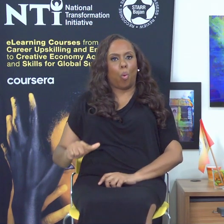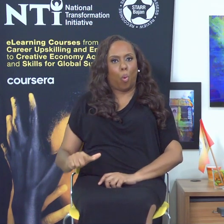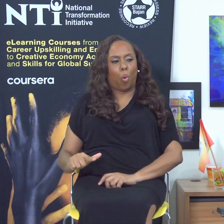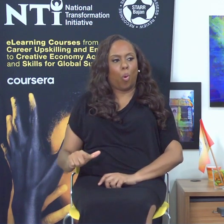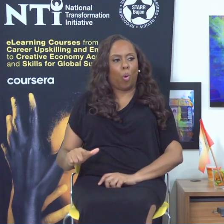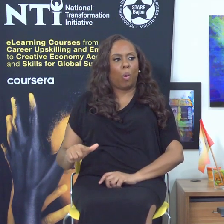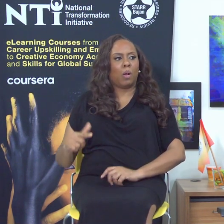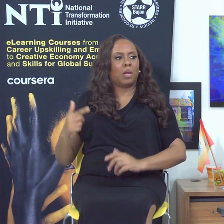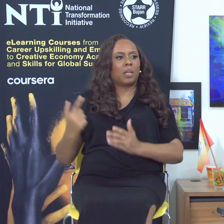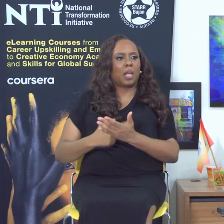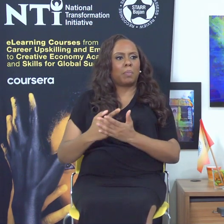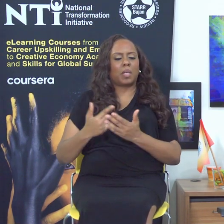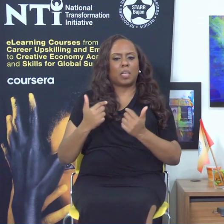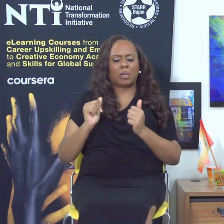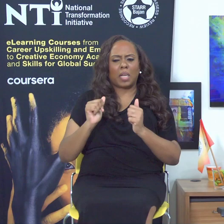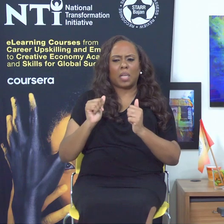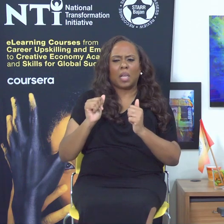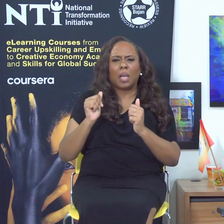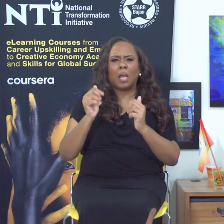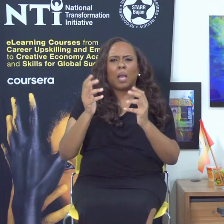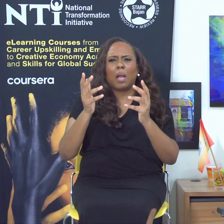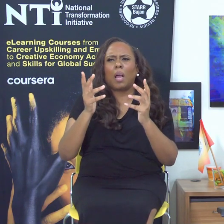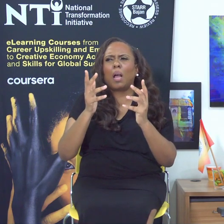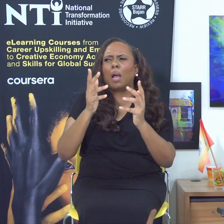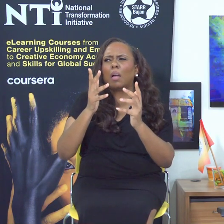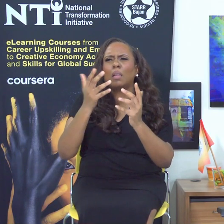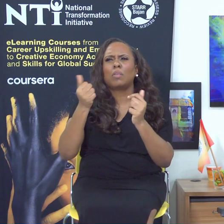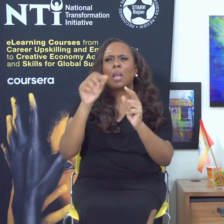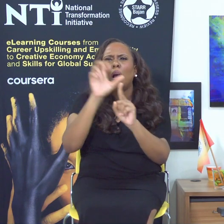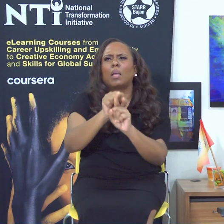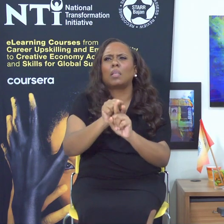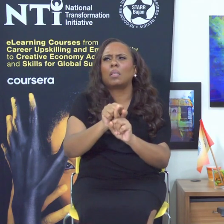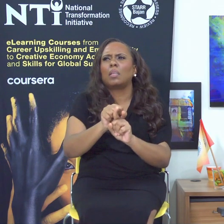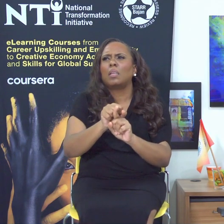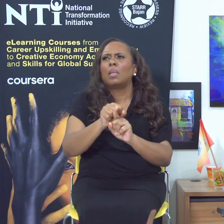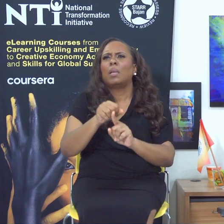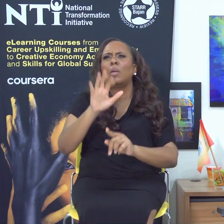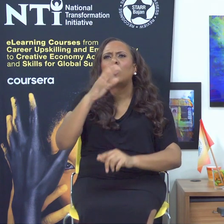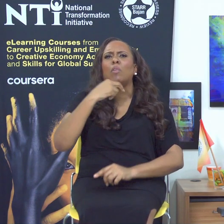to receive the person who was speaking so low.